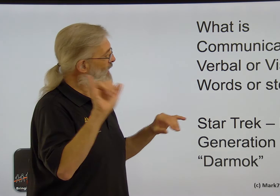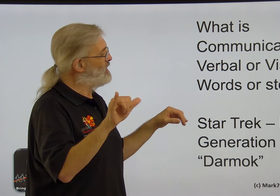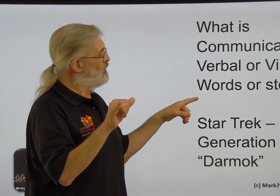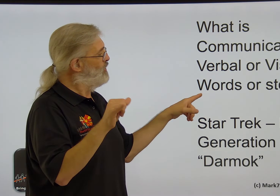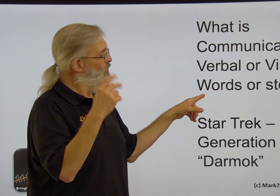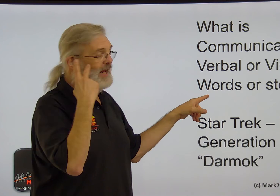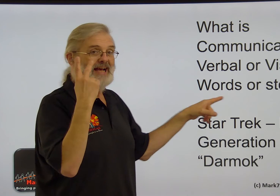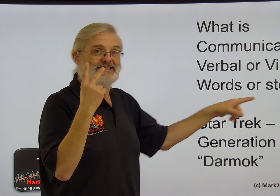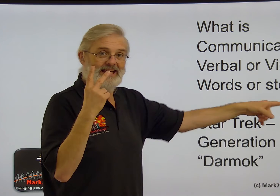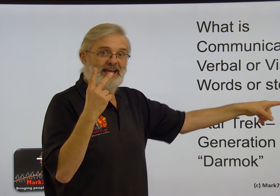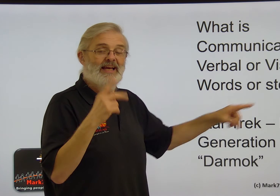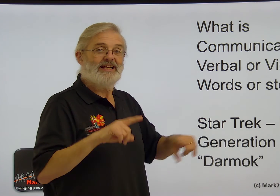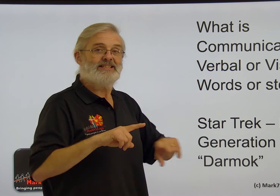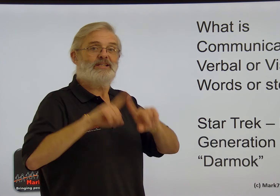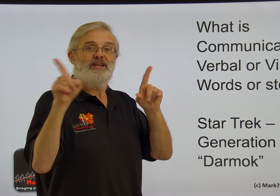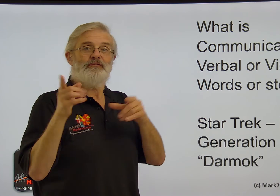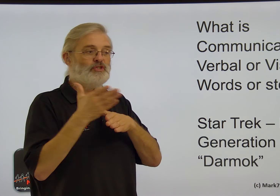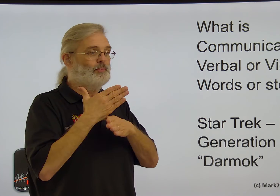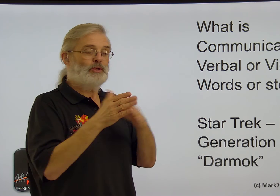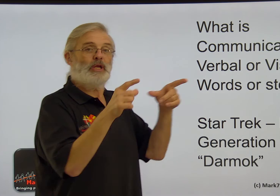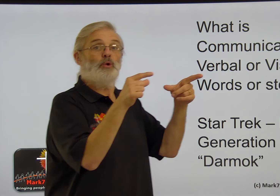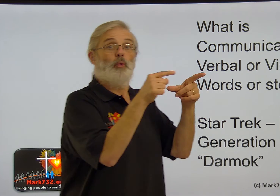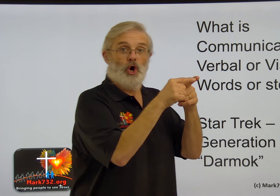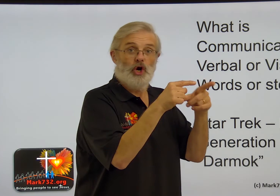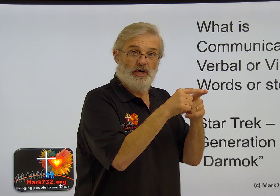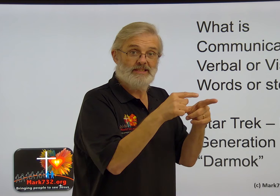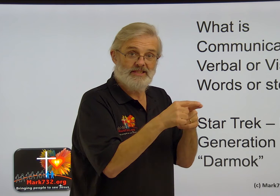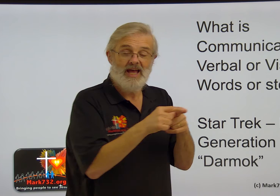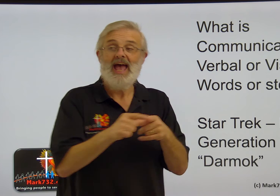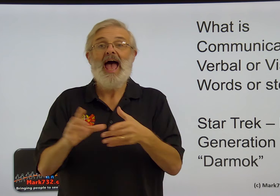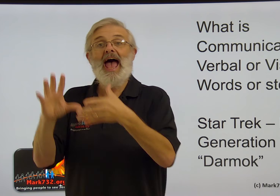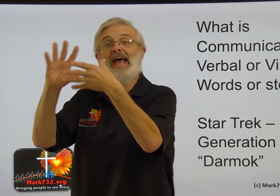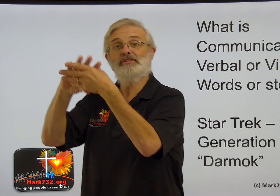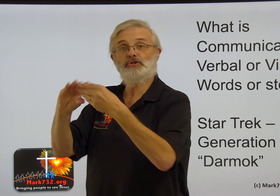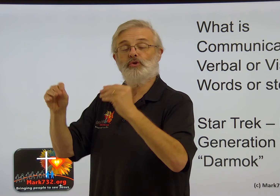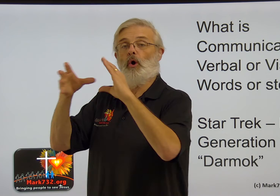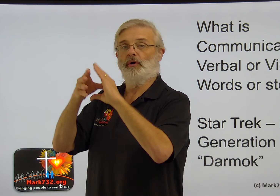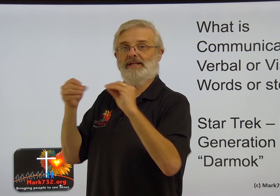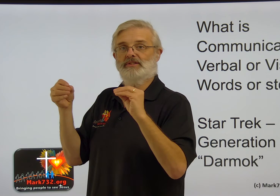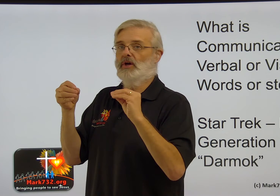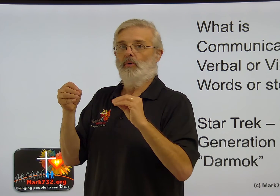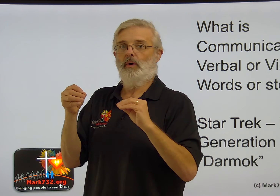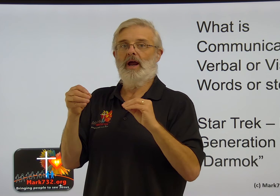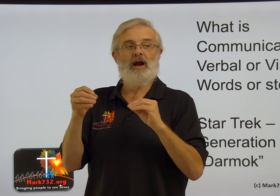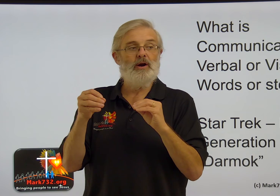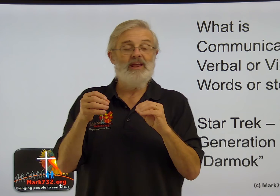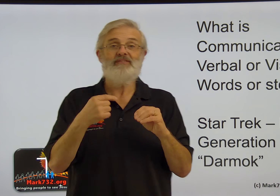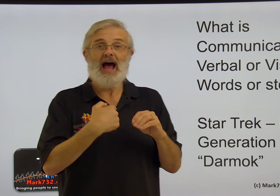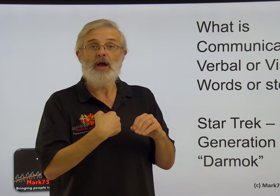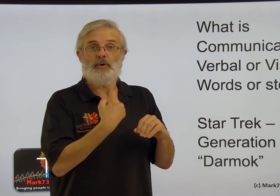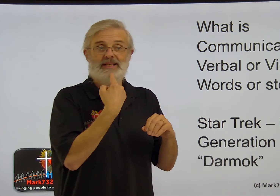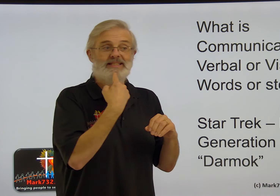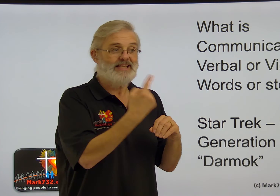what you and I see. It's the difference between words and stories. Where if I were to say